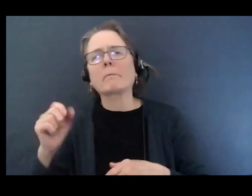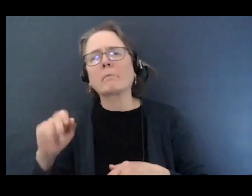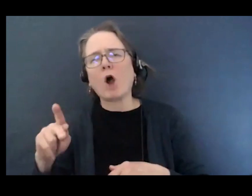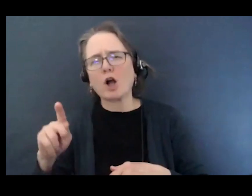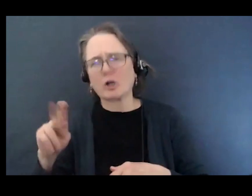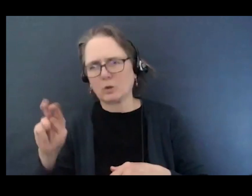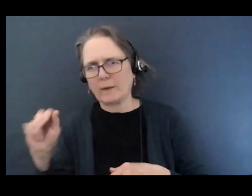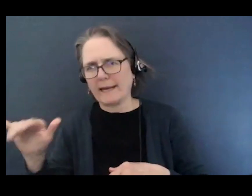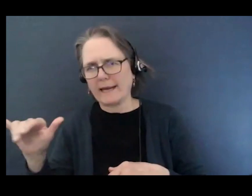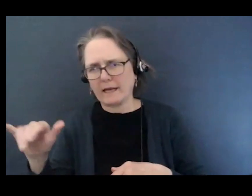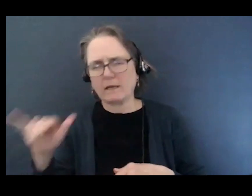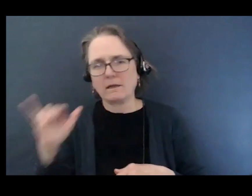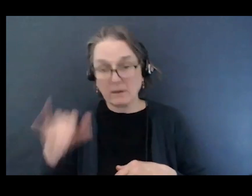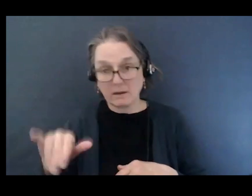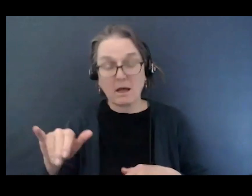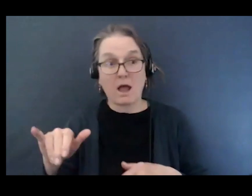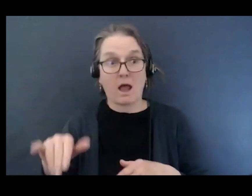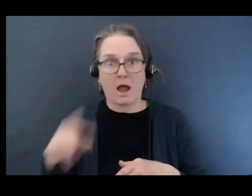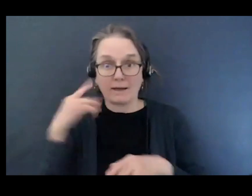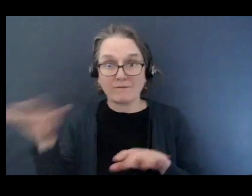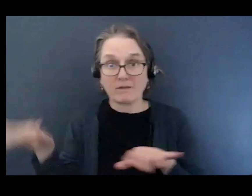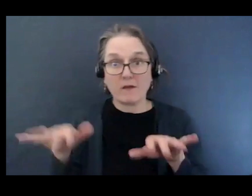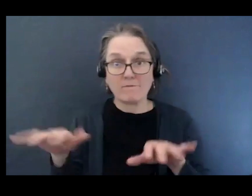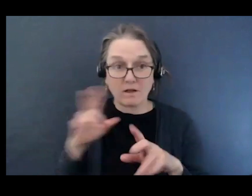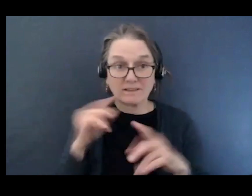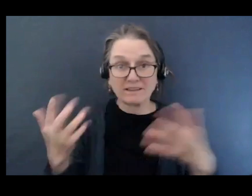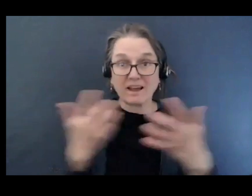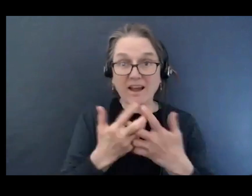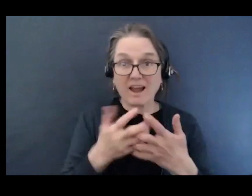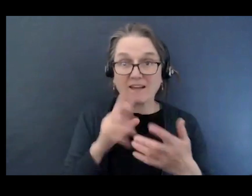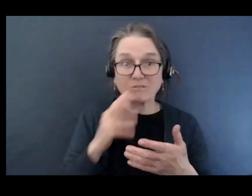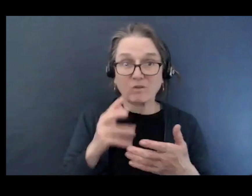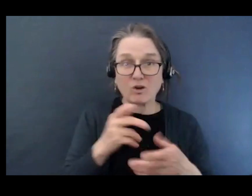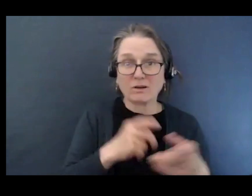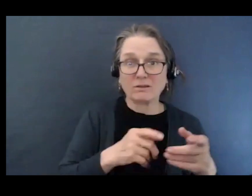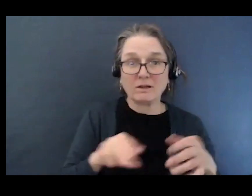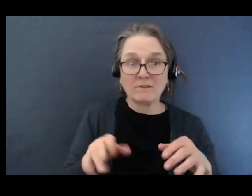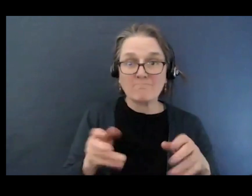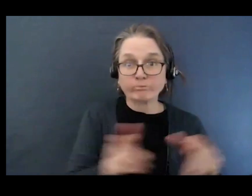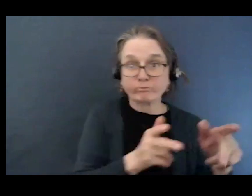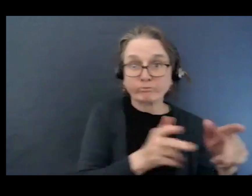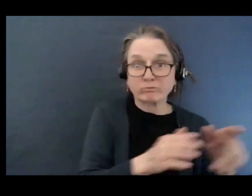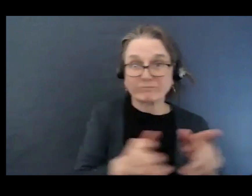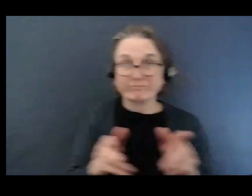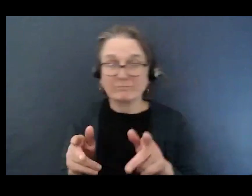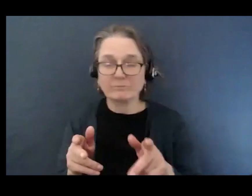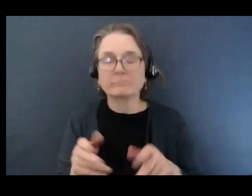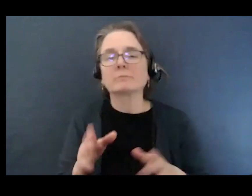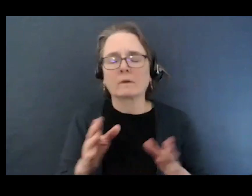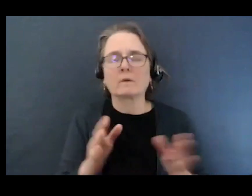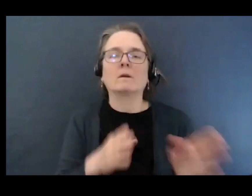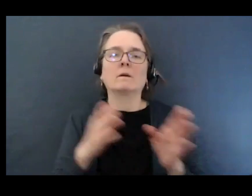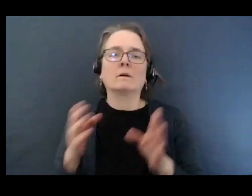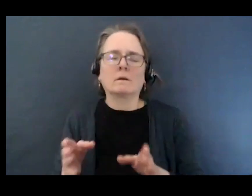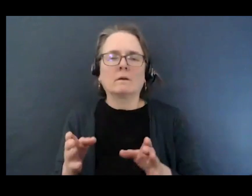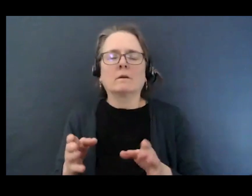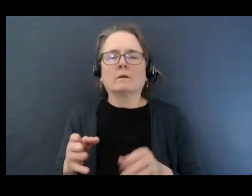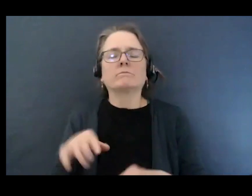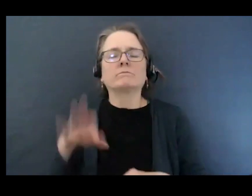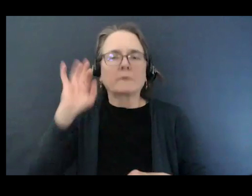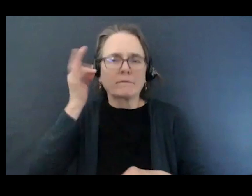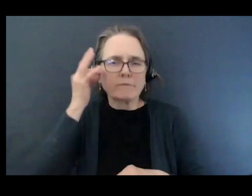that. Can you fund it locally? If you get federal and state funding, that's